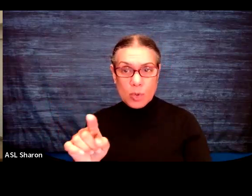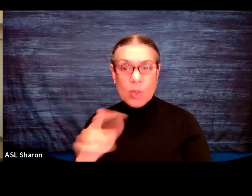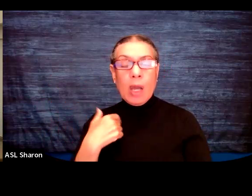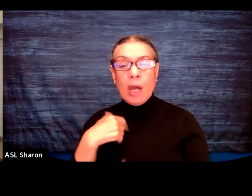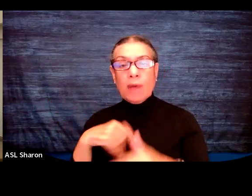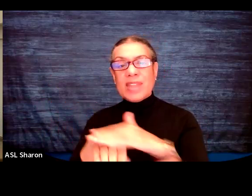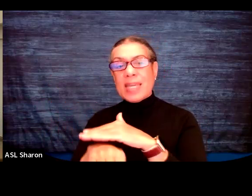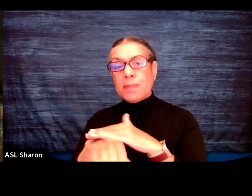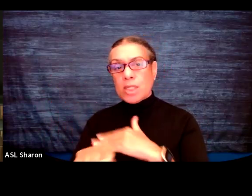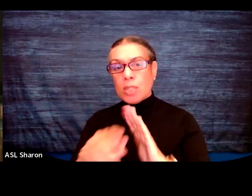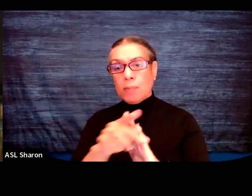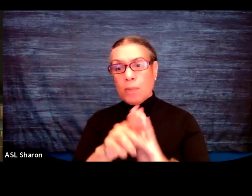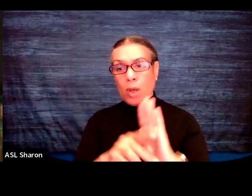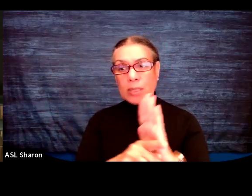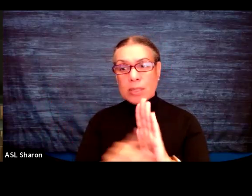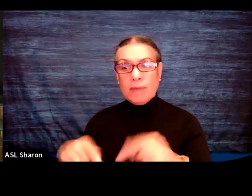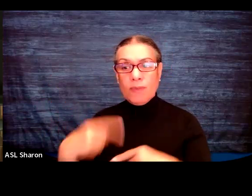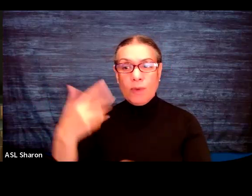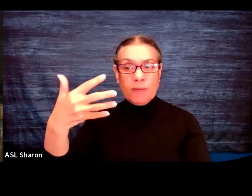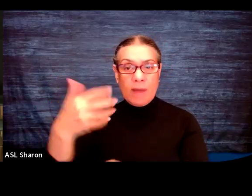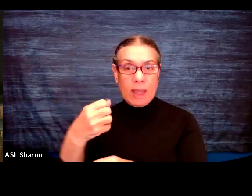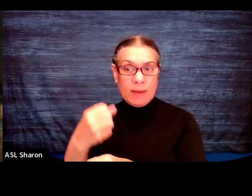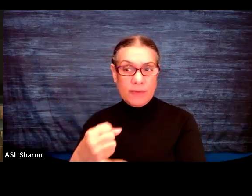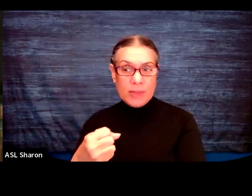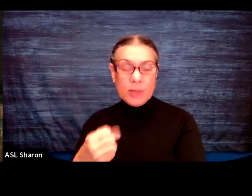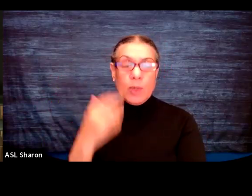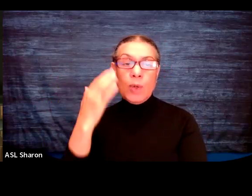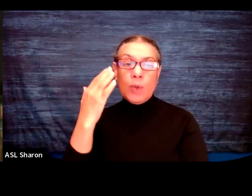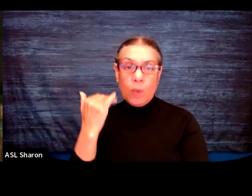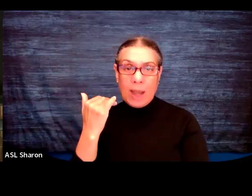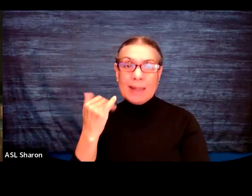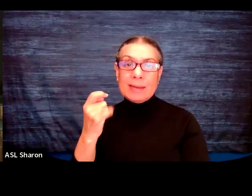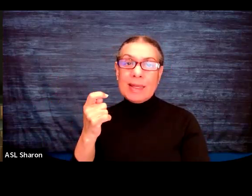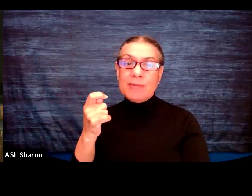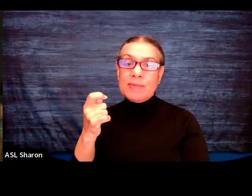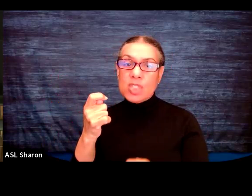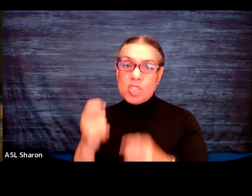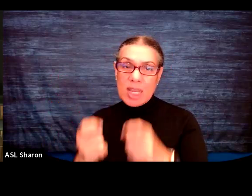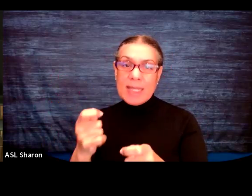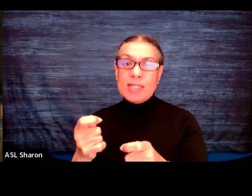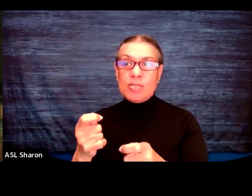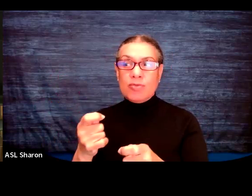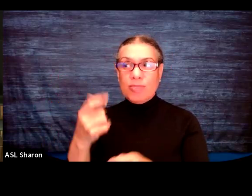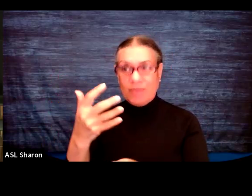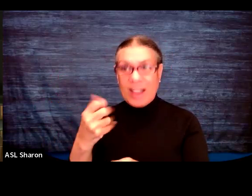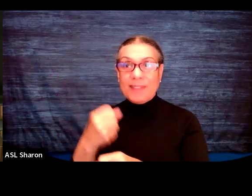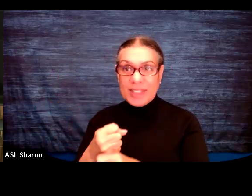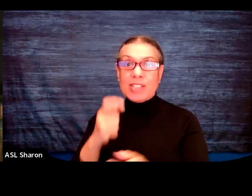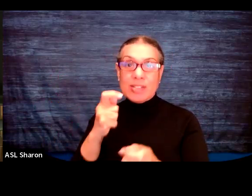admissions policies have been for the past 5 years, because they have been slightly different each of the last 5